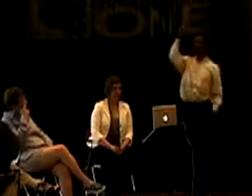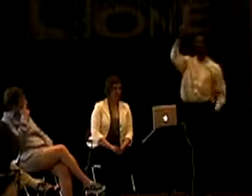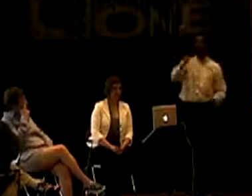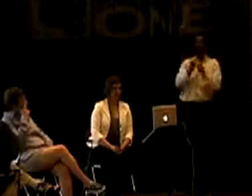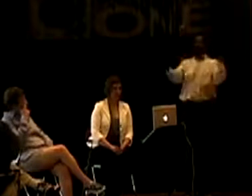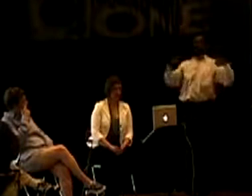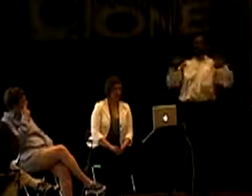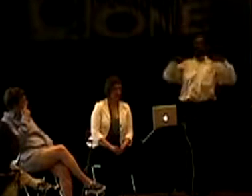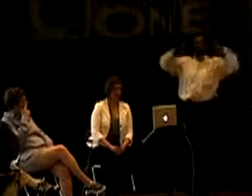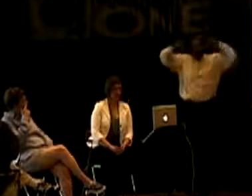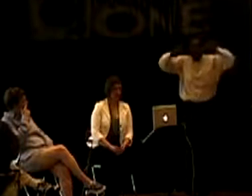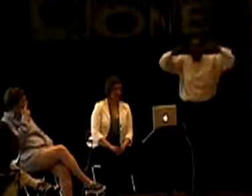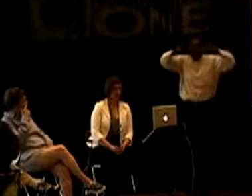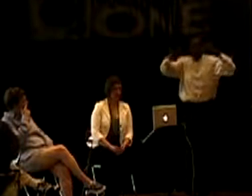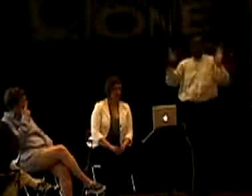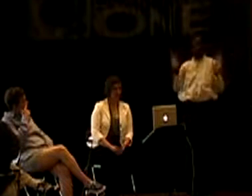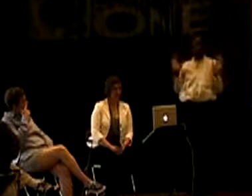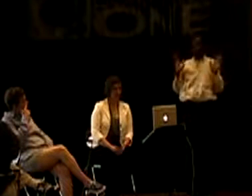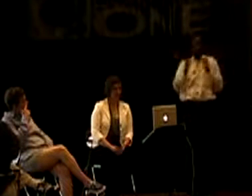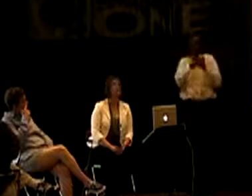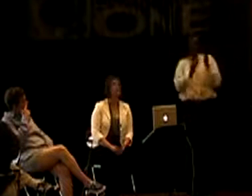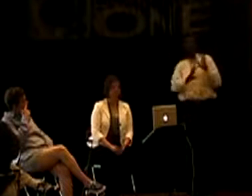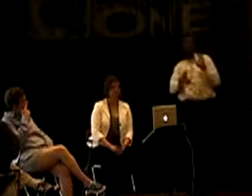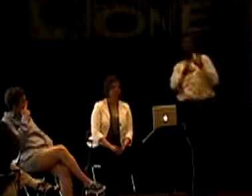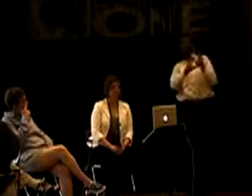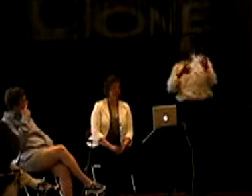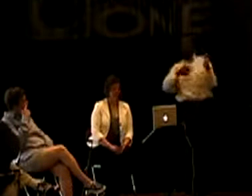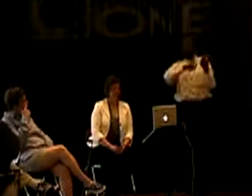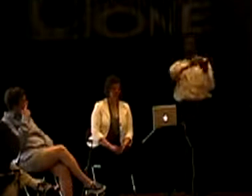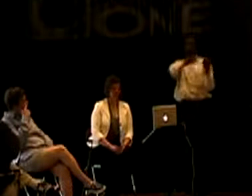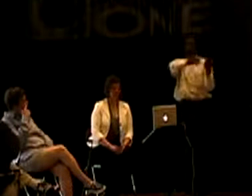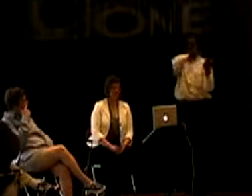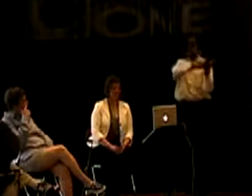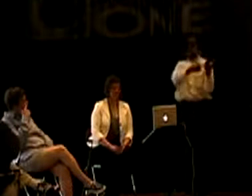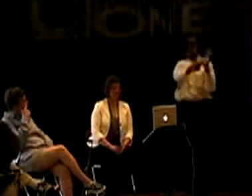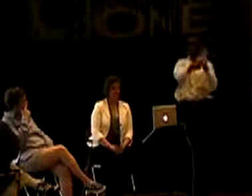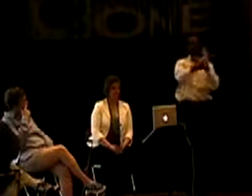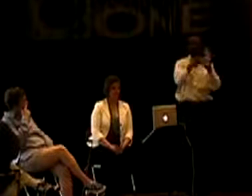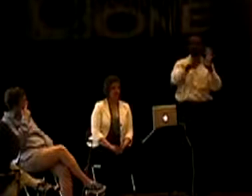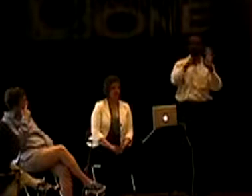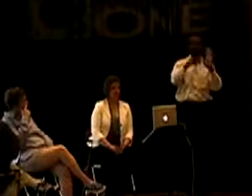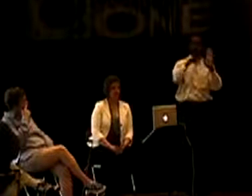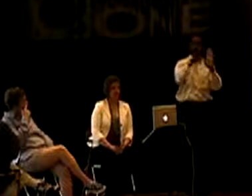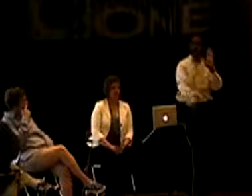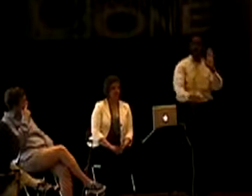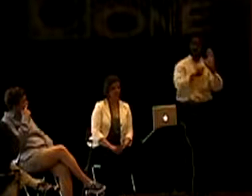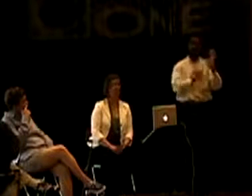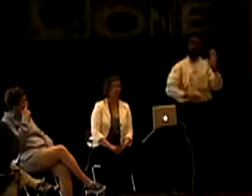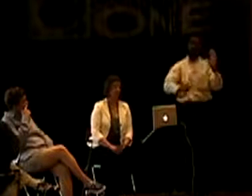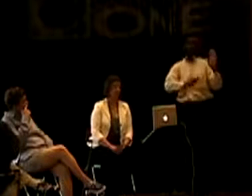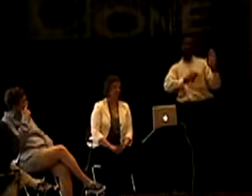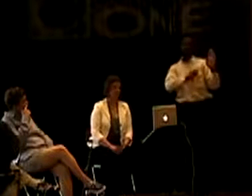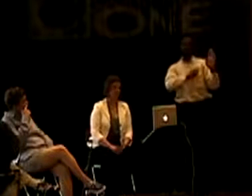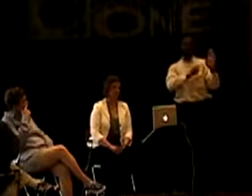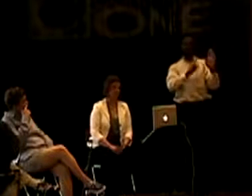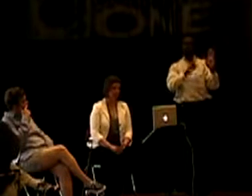that that certain characters be very tough and be very strong and defensive. And I don't want that to morph into